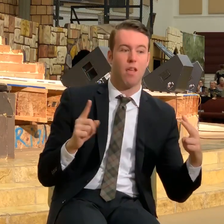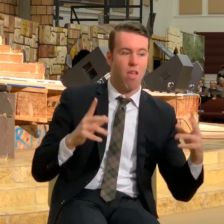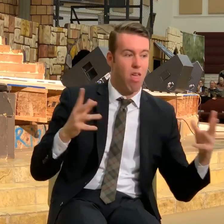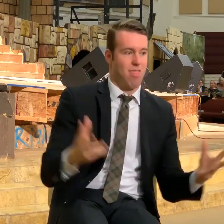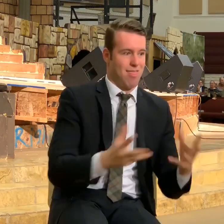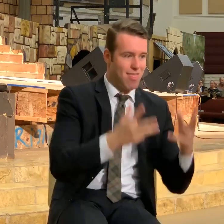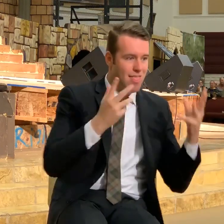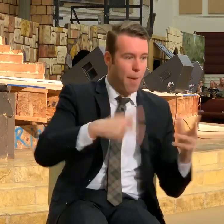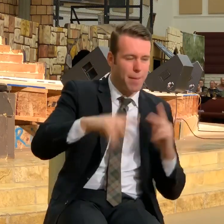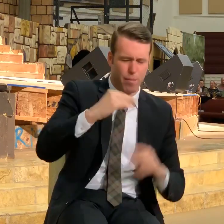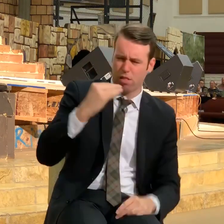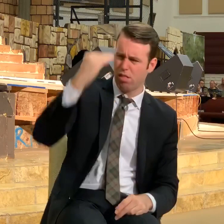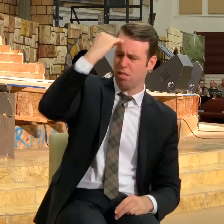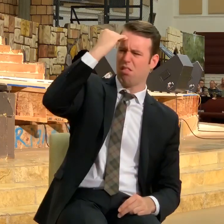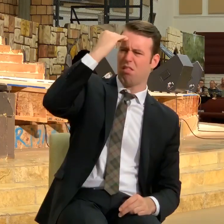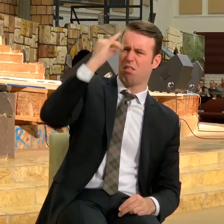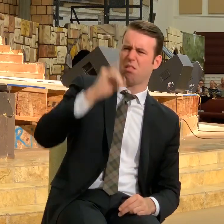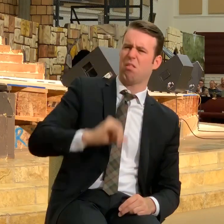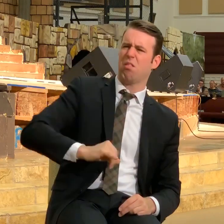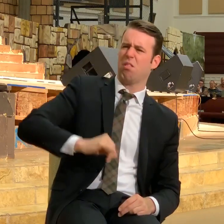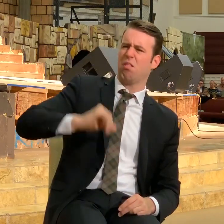in the mind of people.